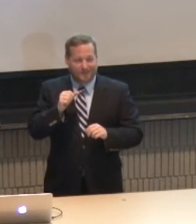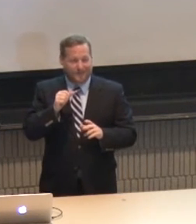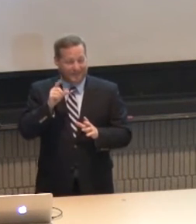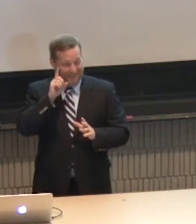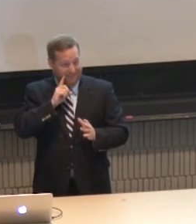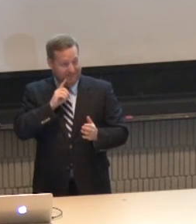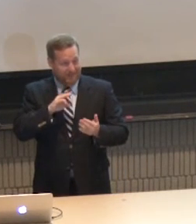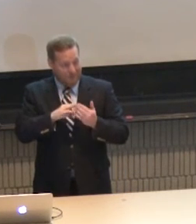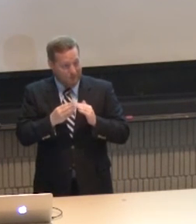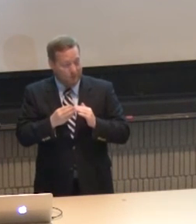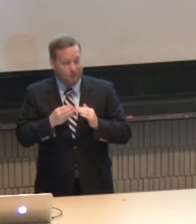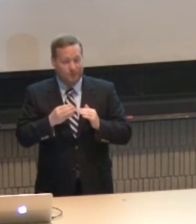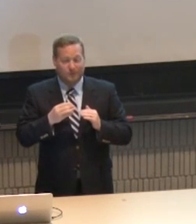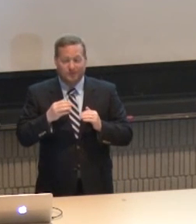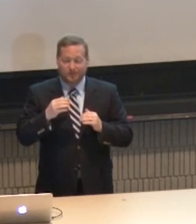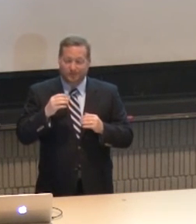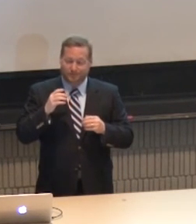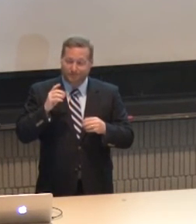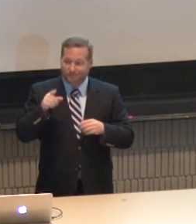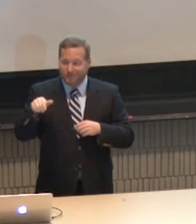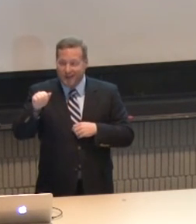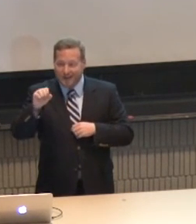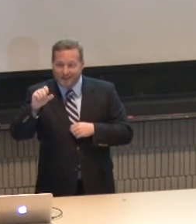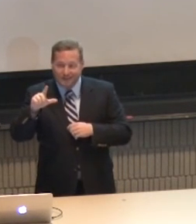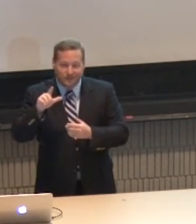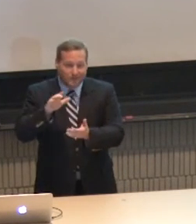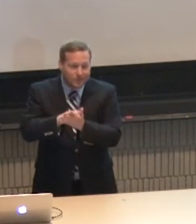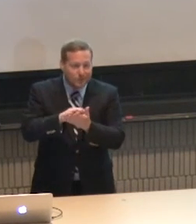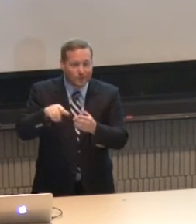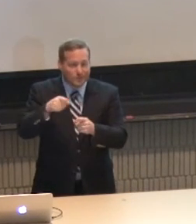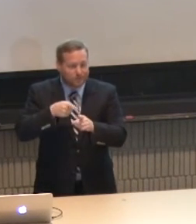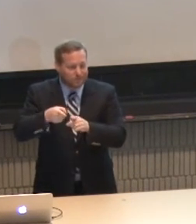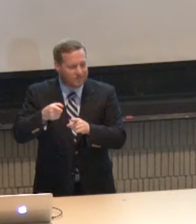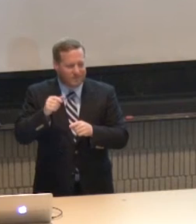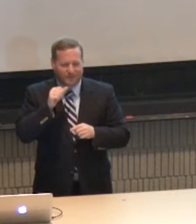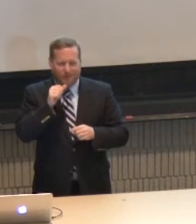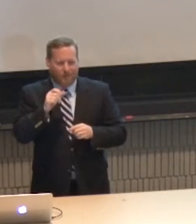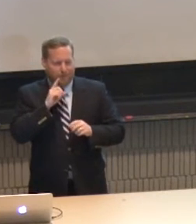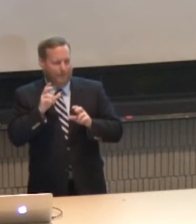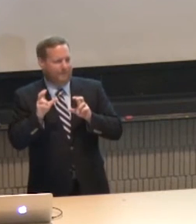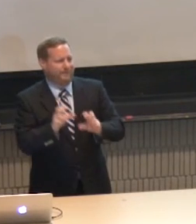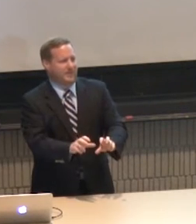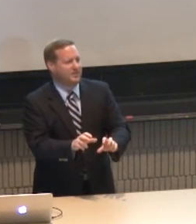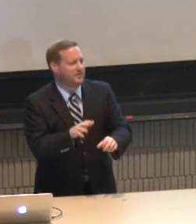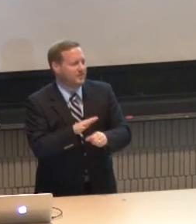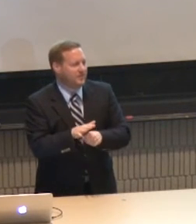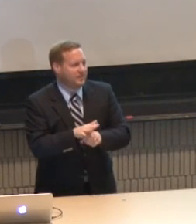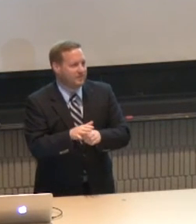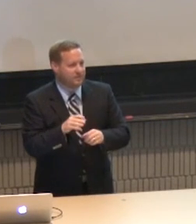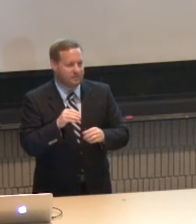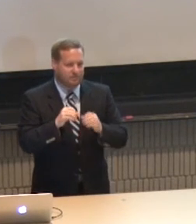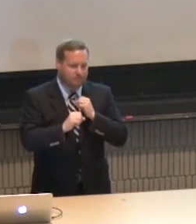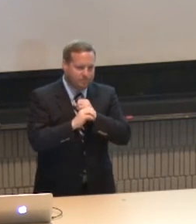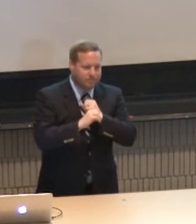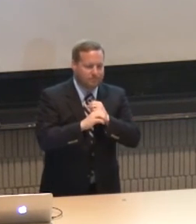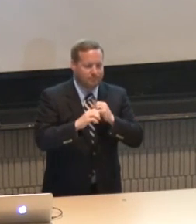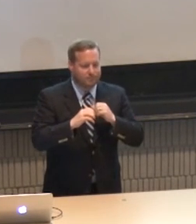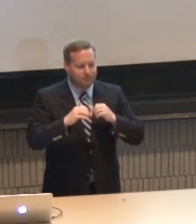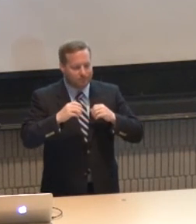such power that the deaf community and schools who provide ASL don't